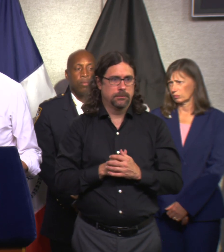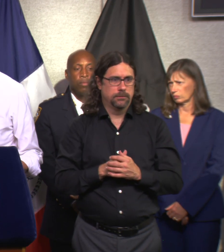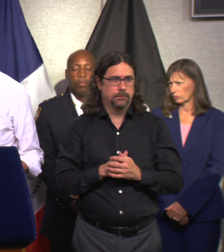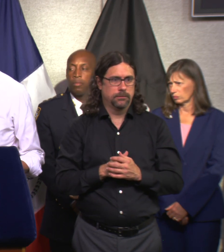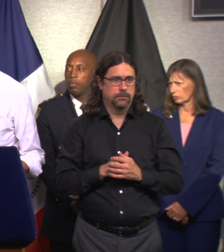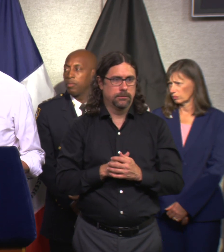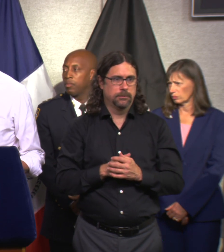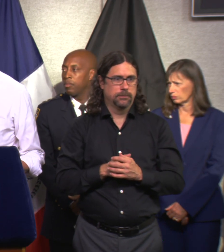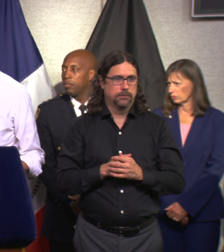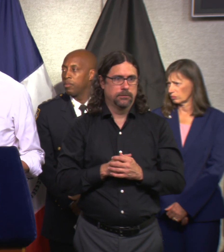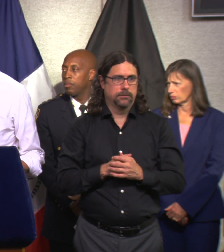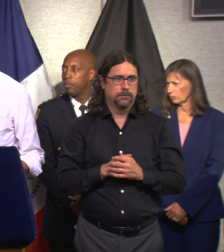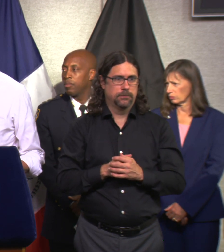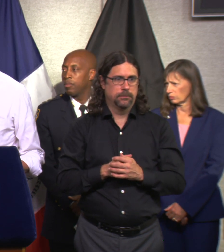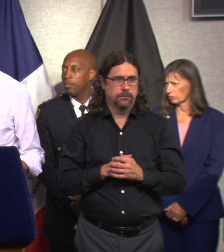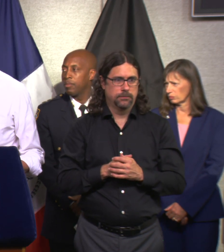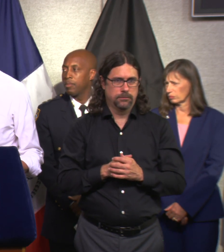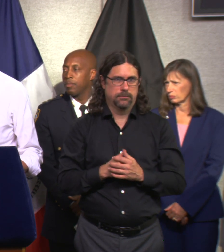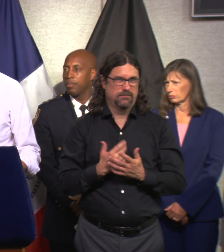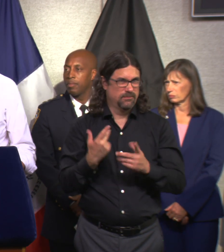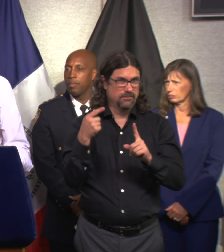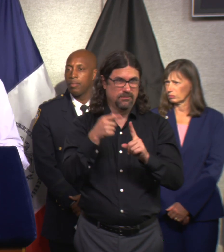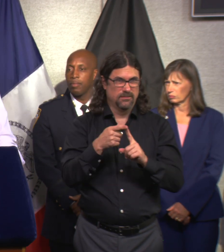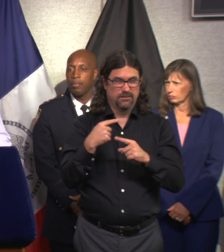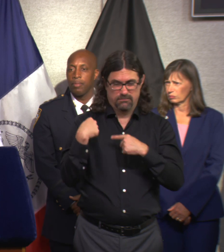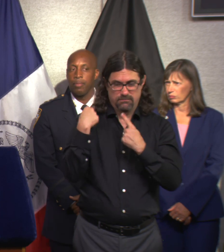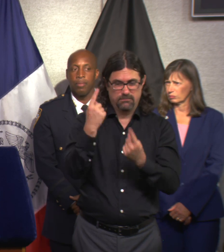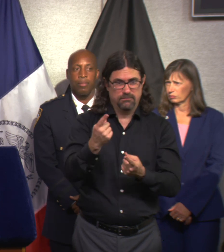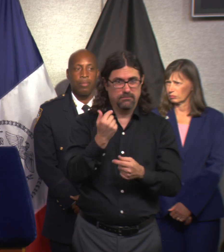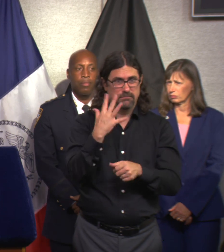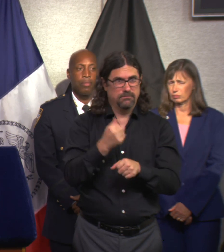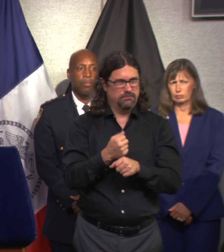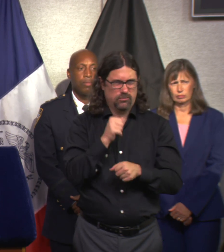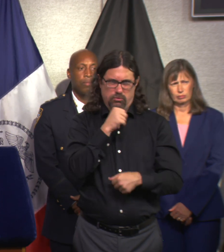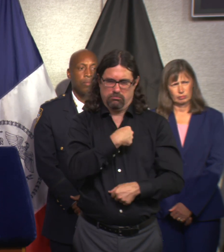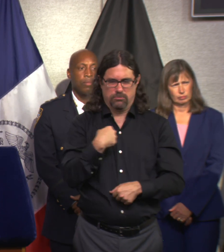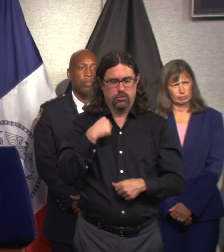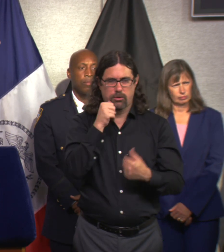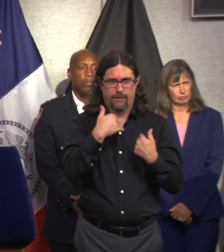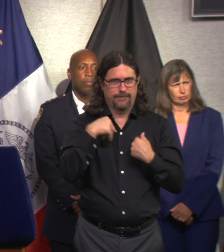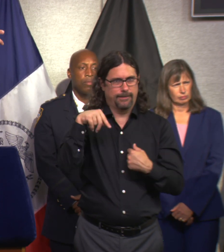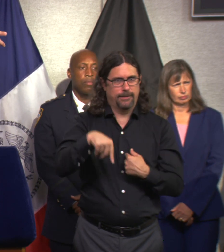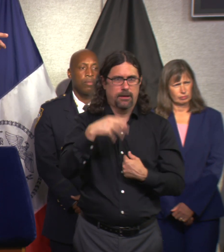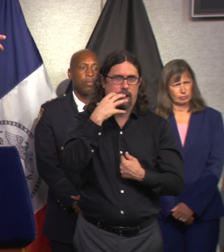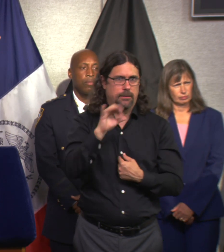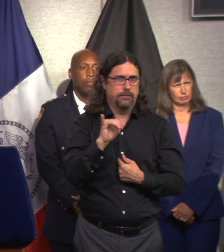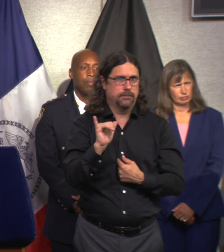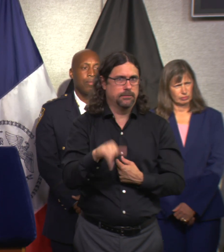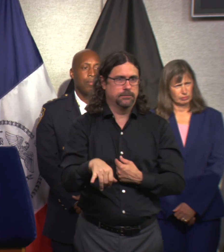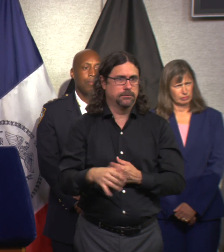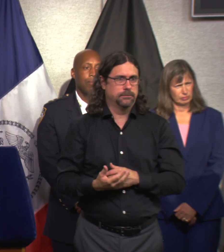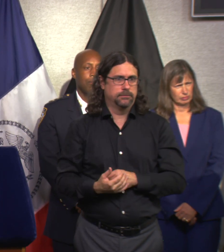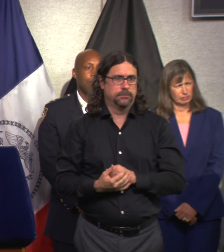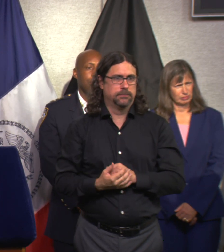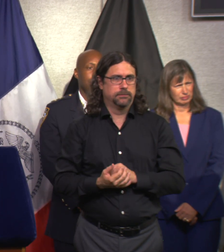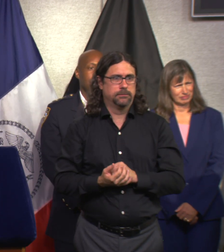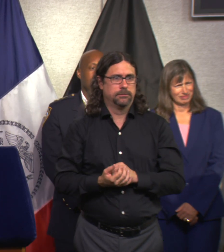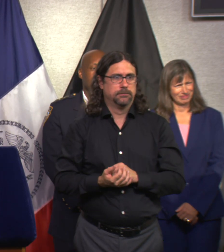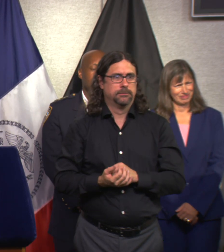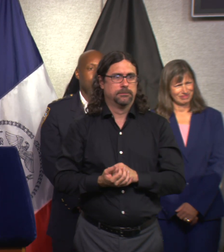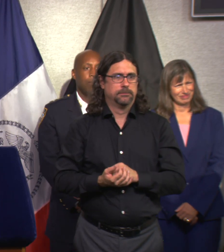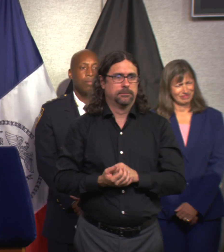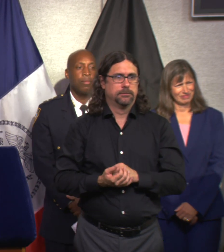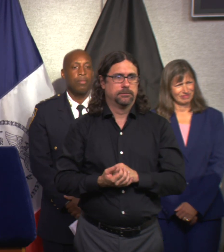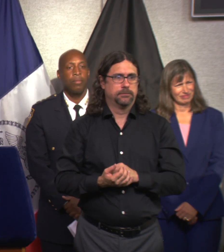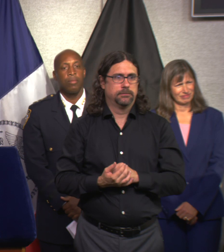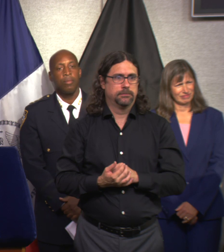unless you happen to know a few weeks on the job the answer, we will come back in the course of the day. It's a very good question. Yes, there are no stupid questions. Circle back to